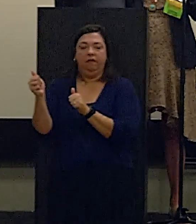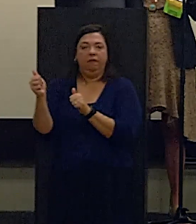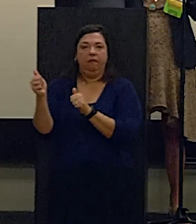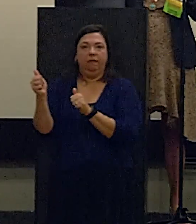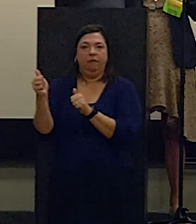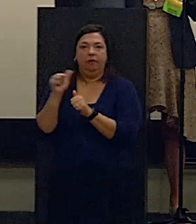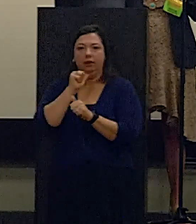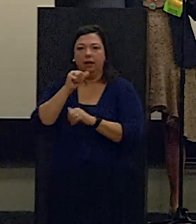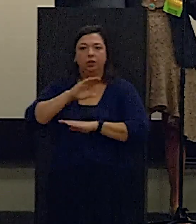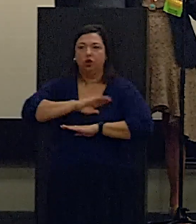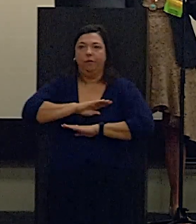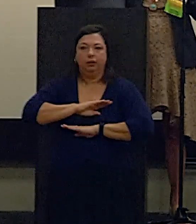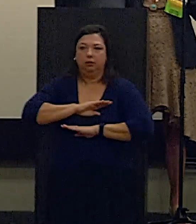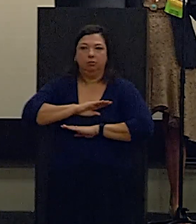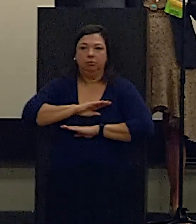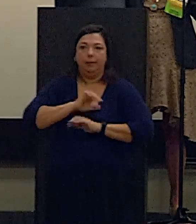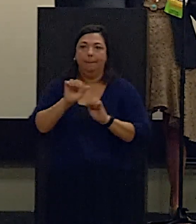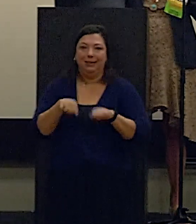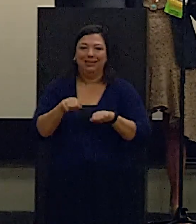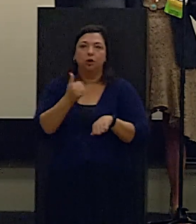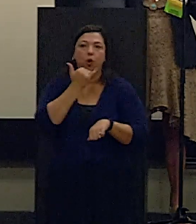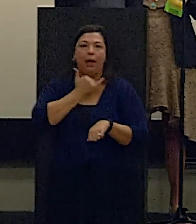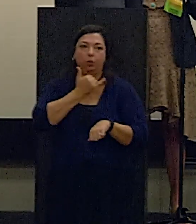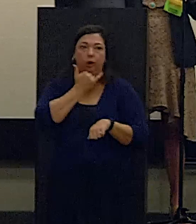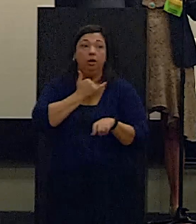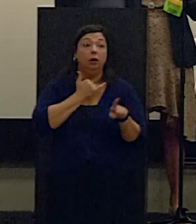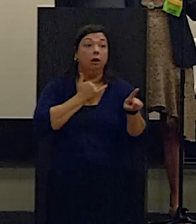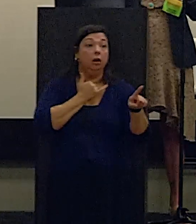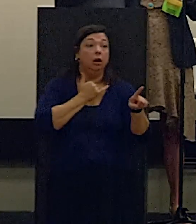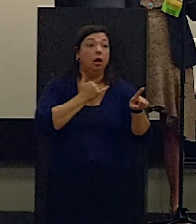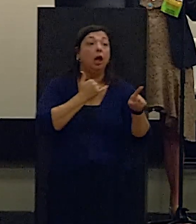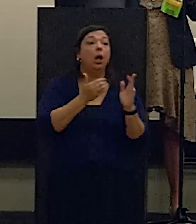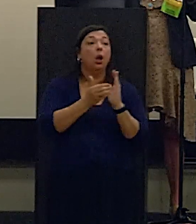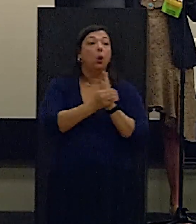disservice and potential error.